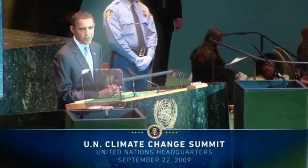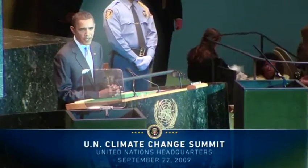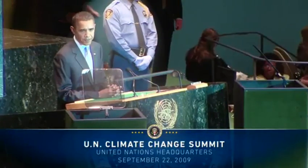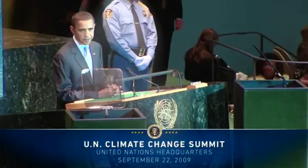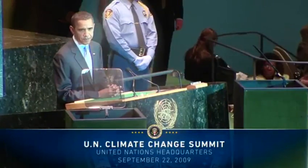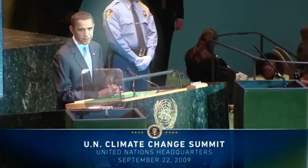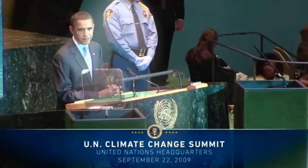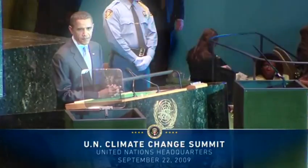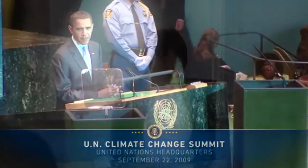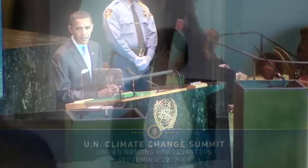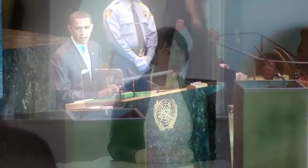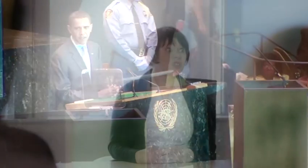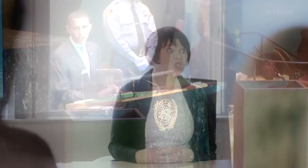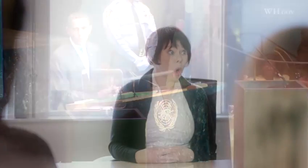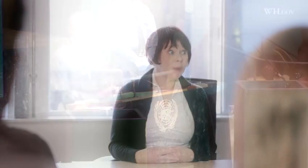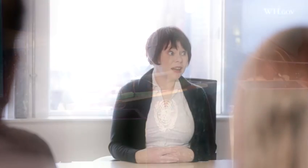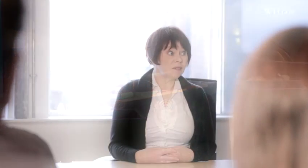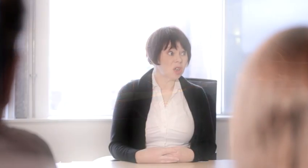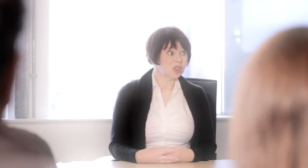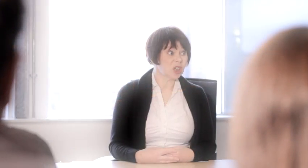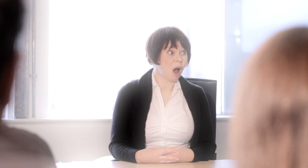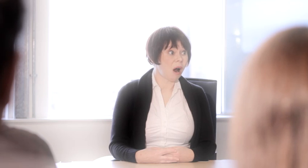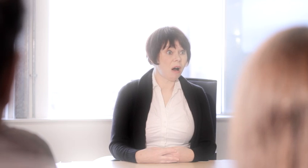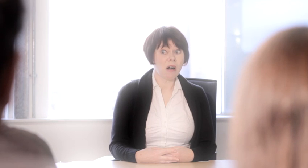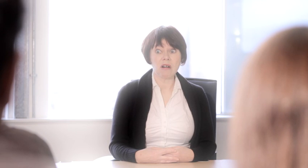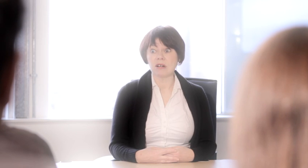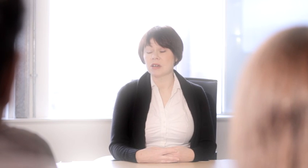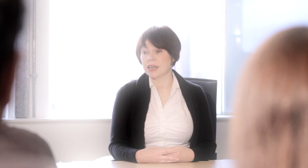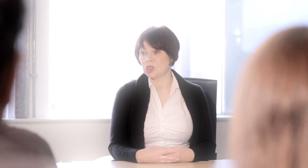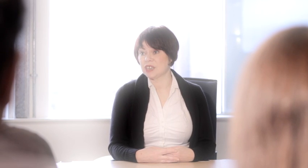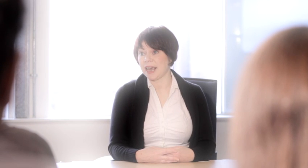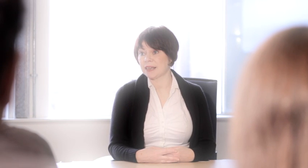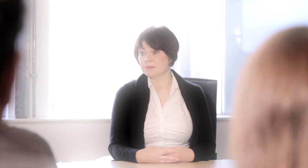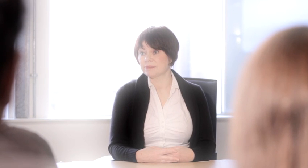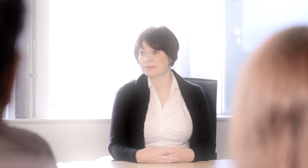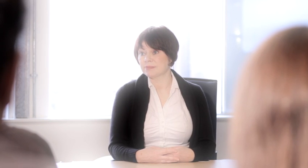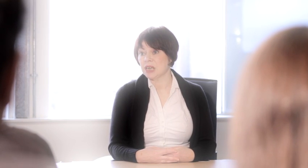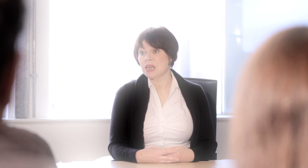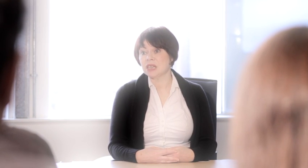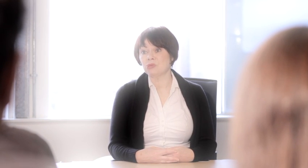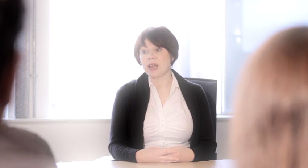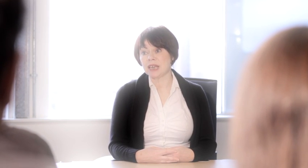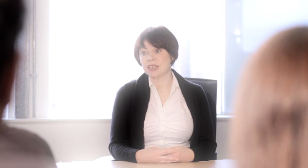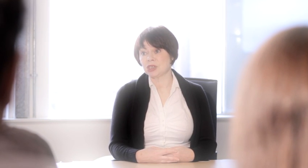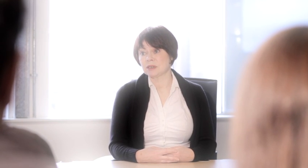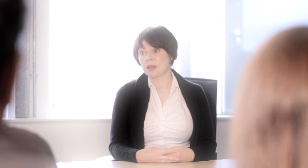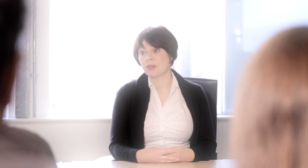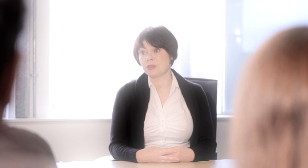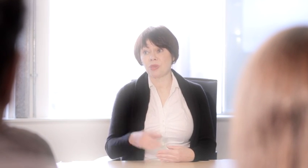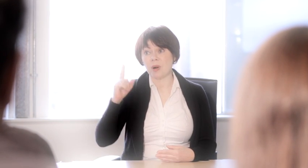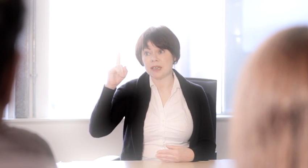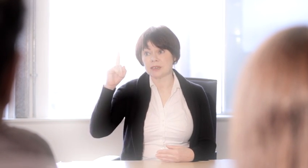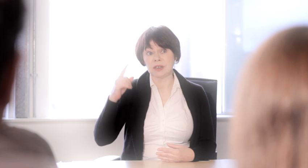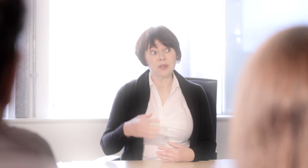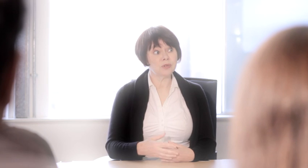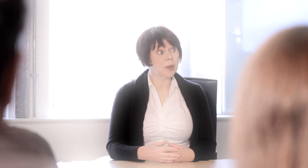are participating. But so many of us are here today. It's recognition that the